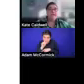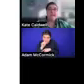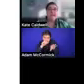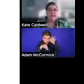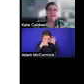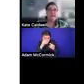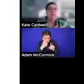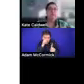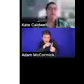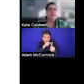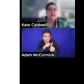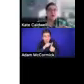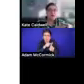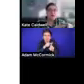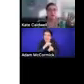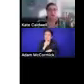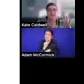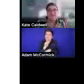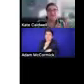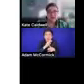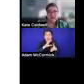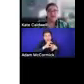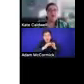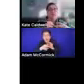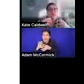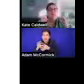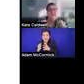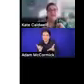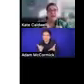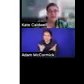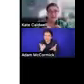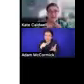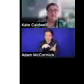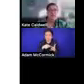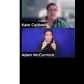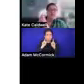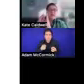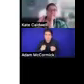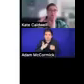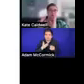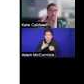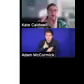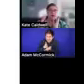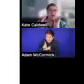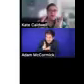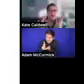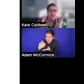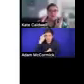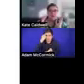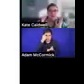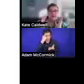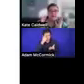or need in the community, through the design, through the data collection, the